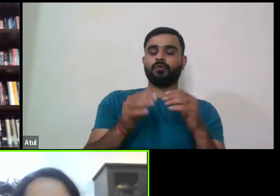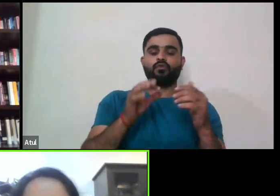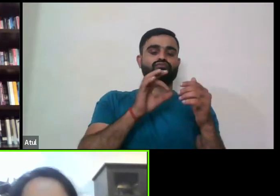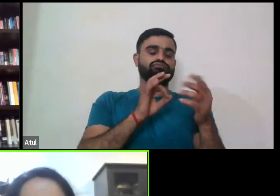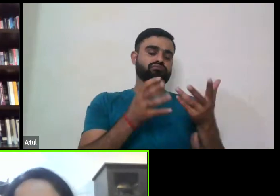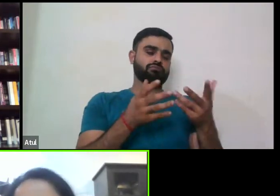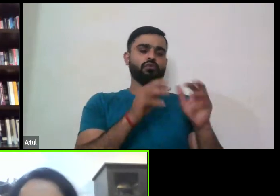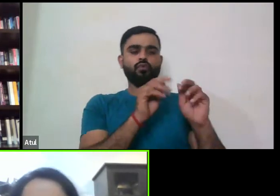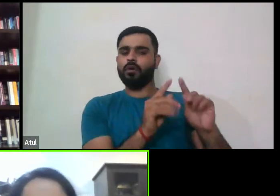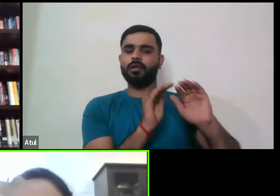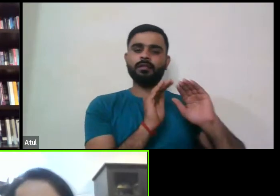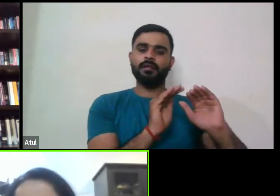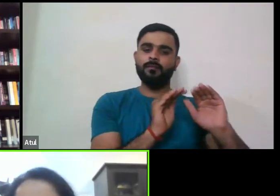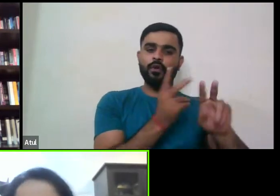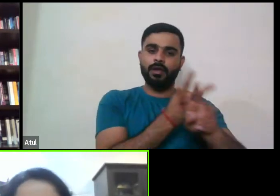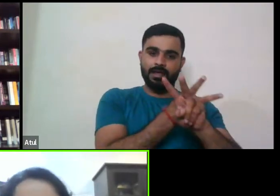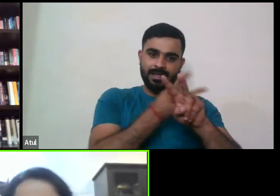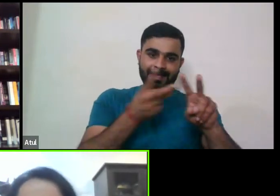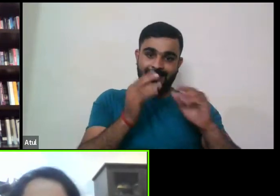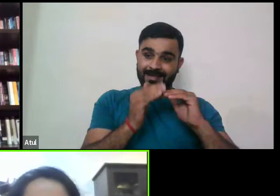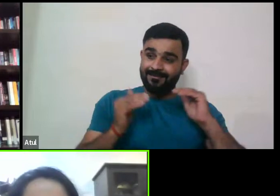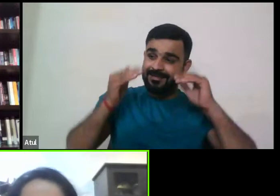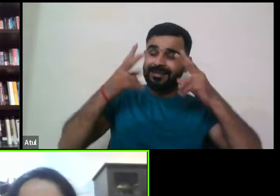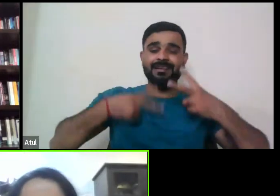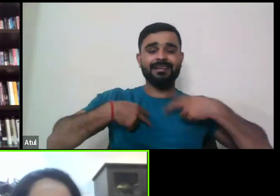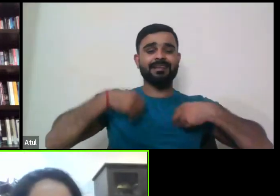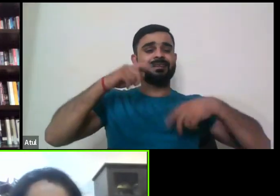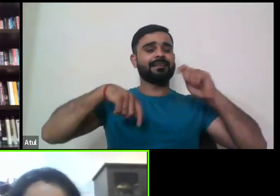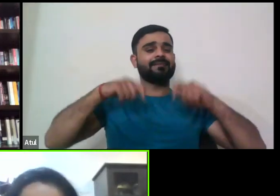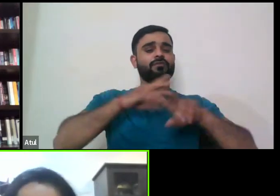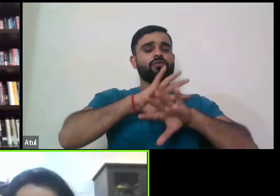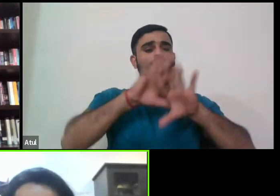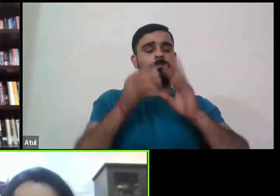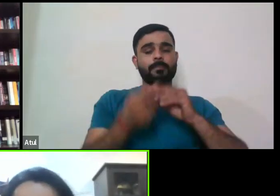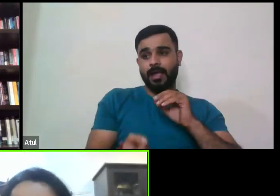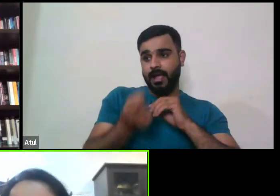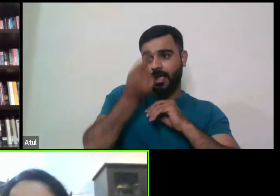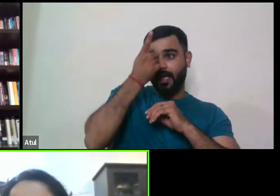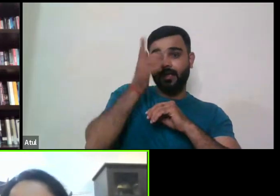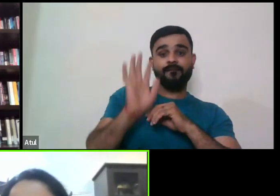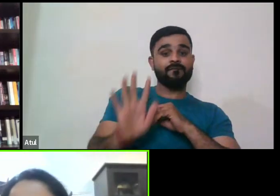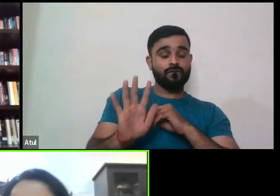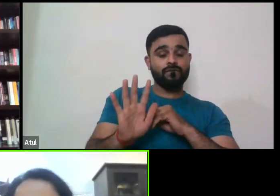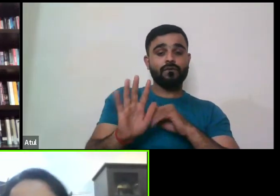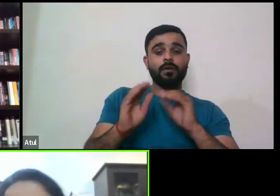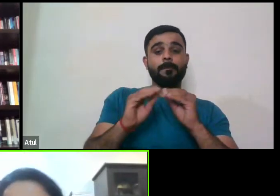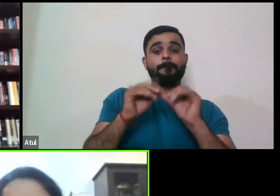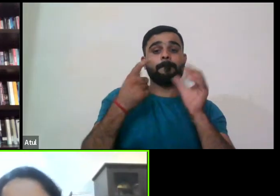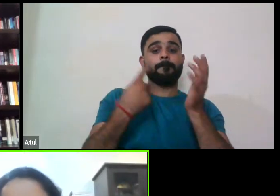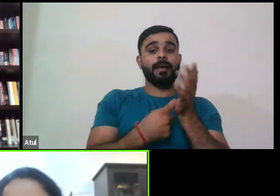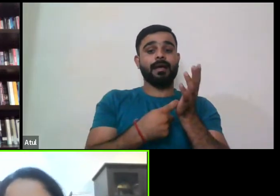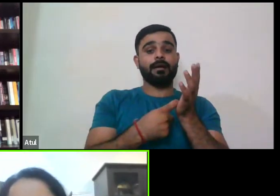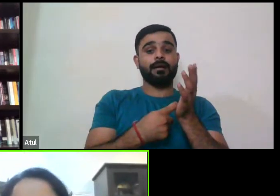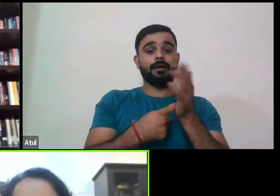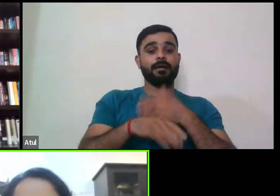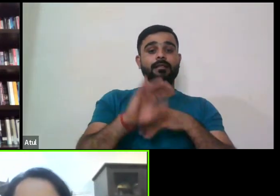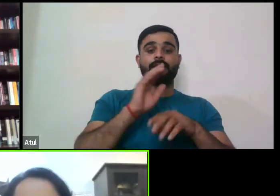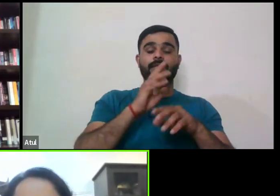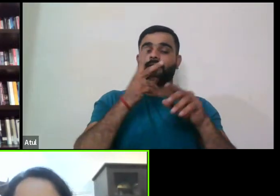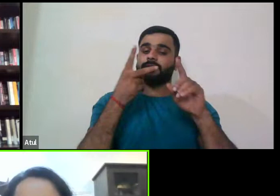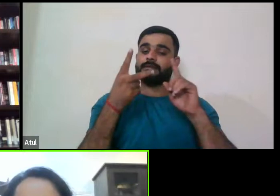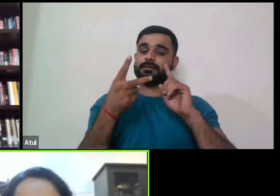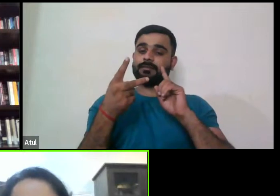favorable towards the senior advocates, given again the aura and the standing that they have at the bar. And the second